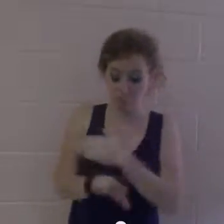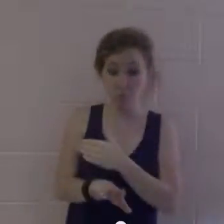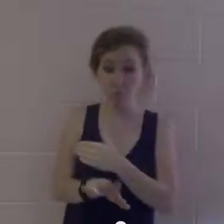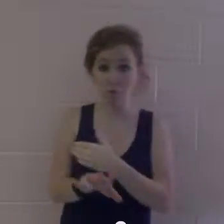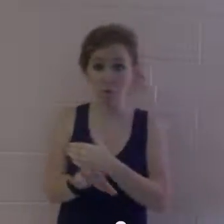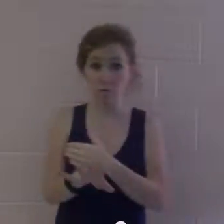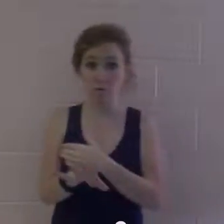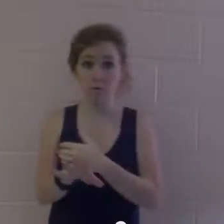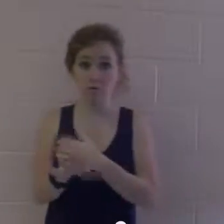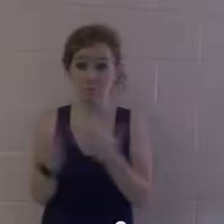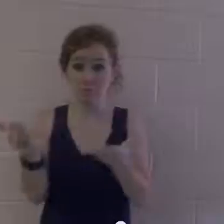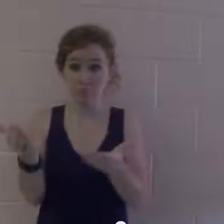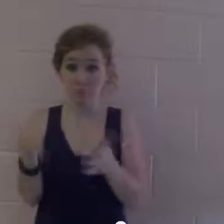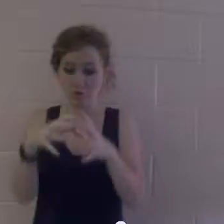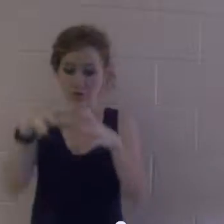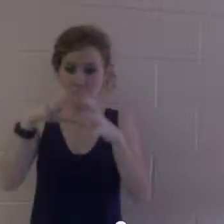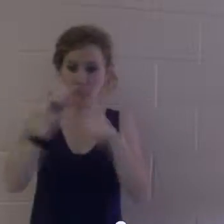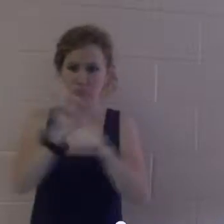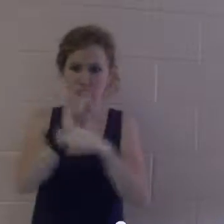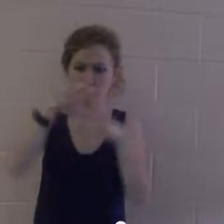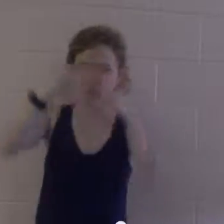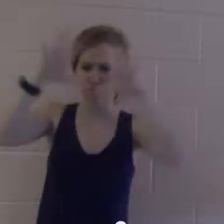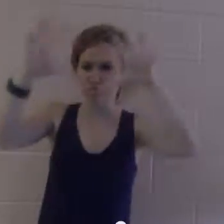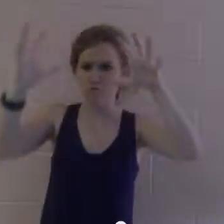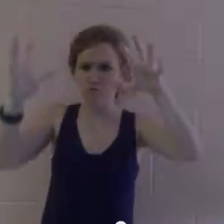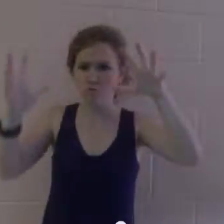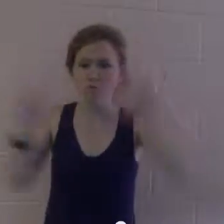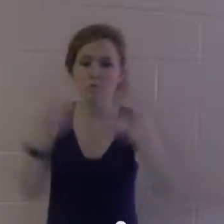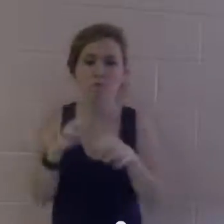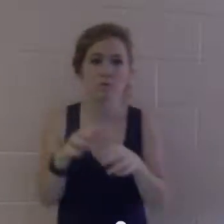with young cubs that have just recently been born in a cave